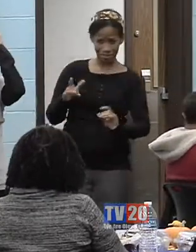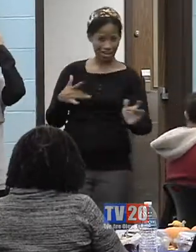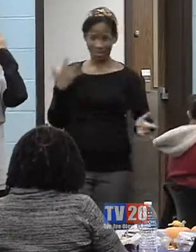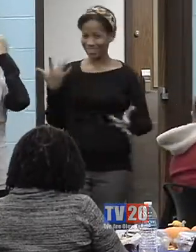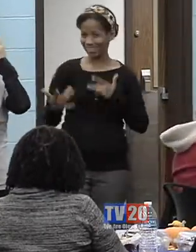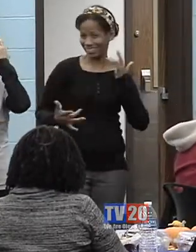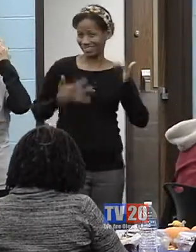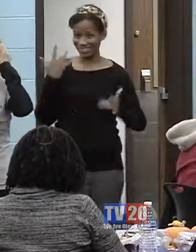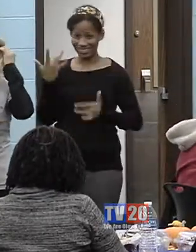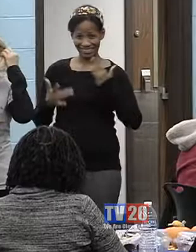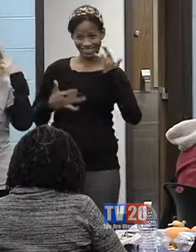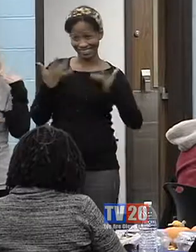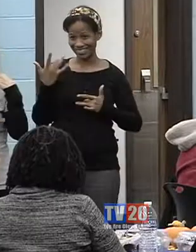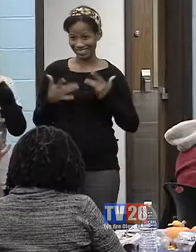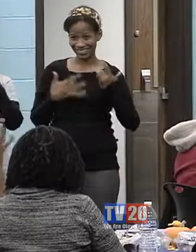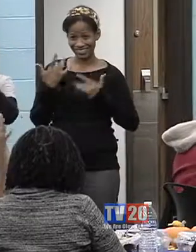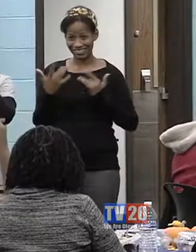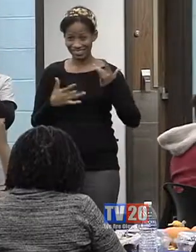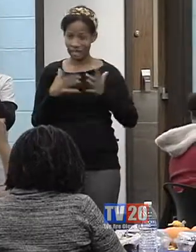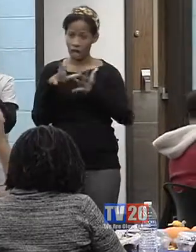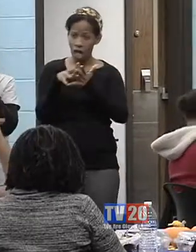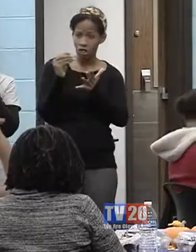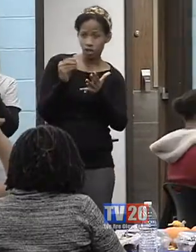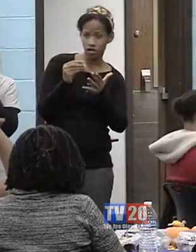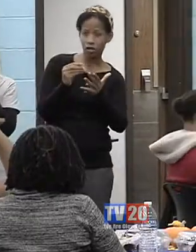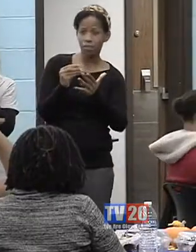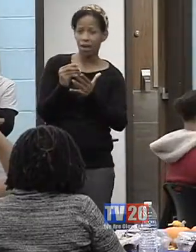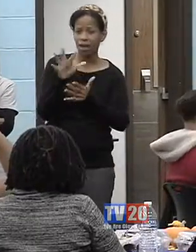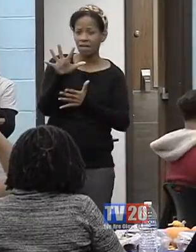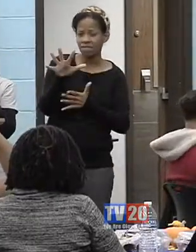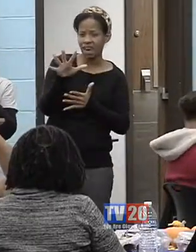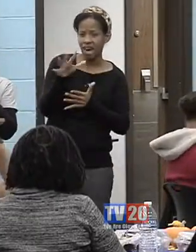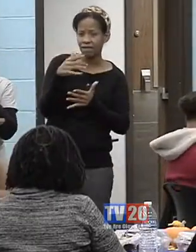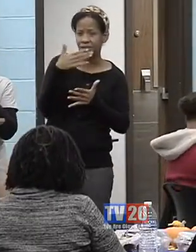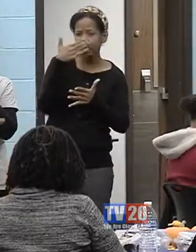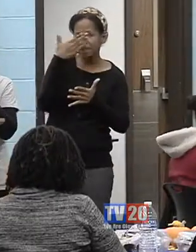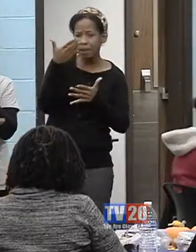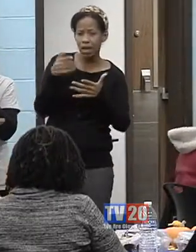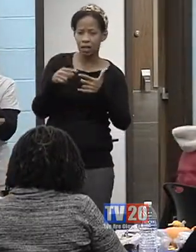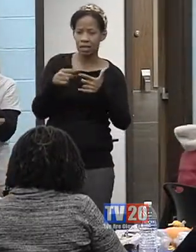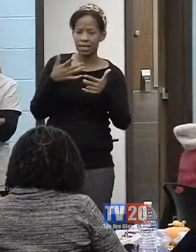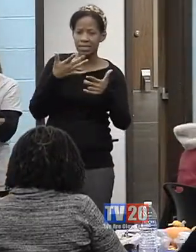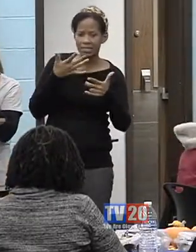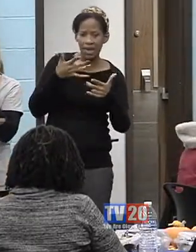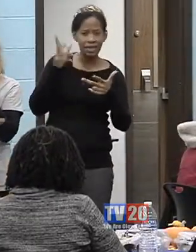Oh, boy. They're learning about the 5 senses.